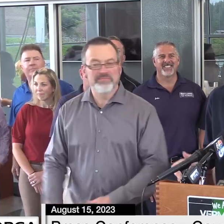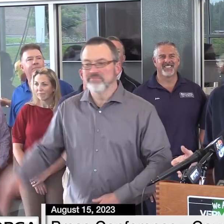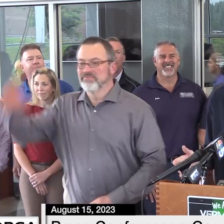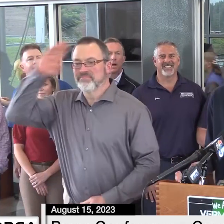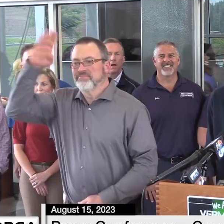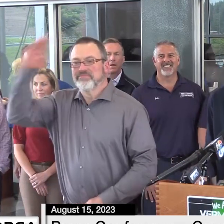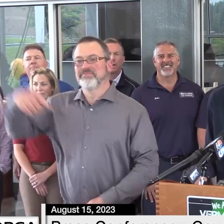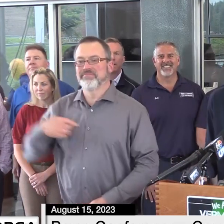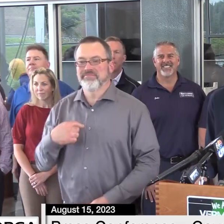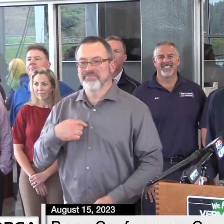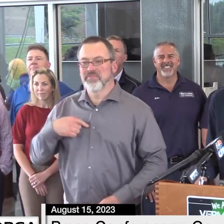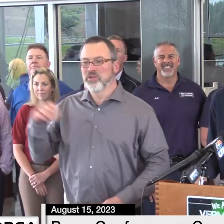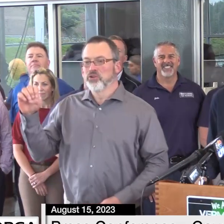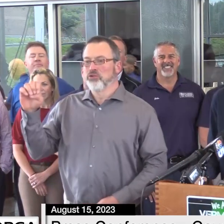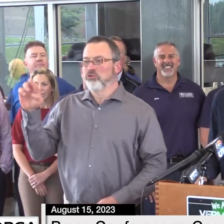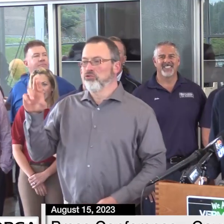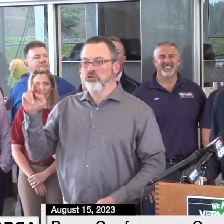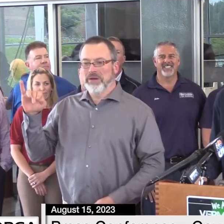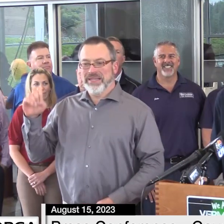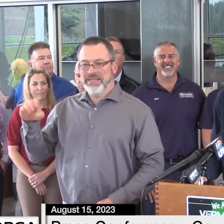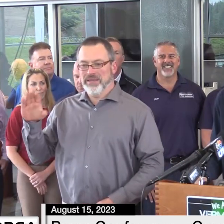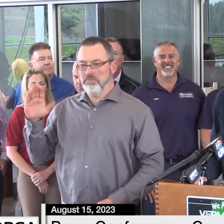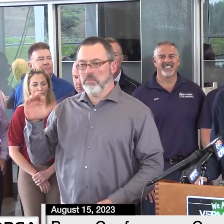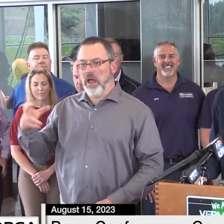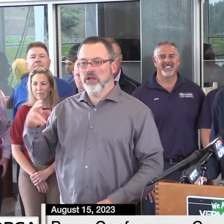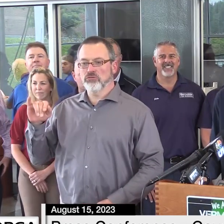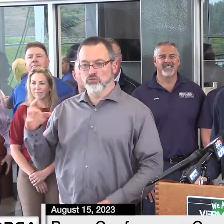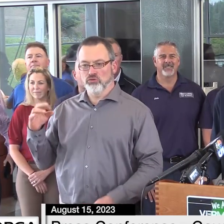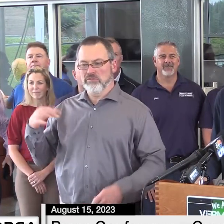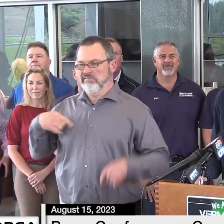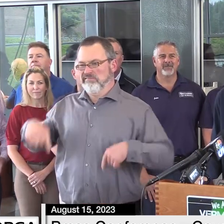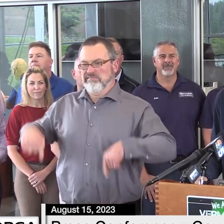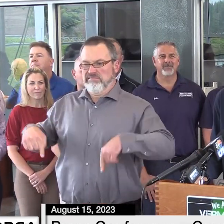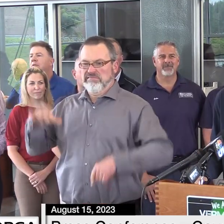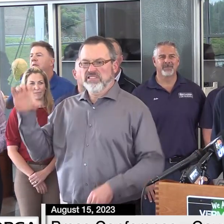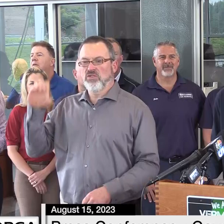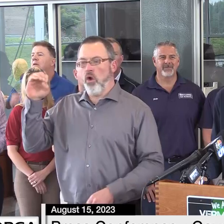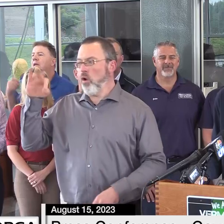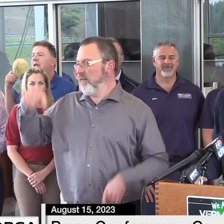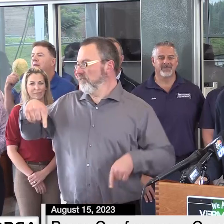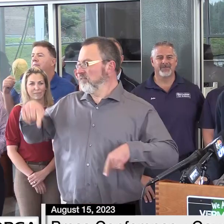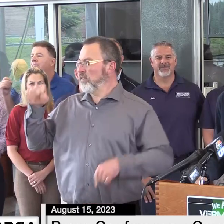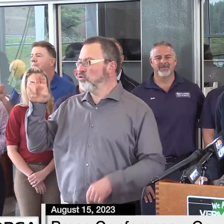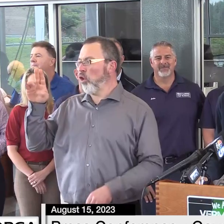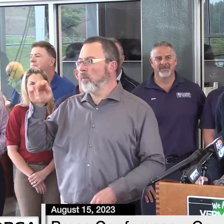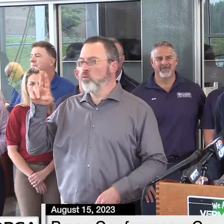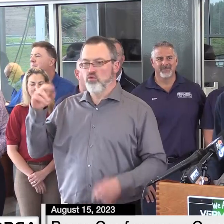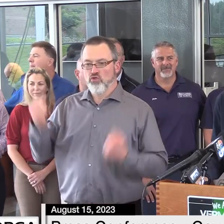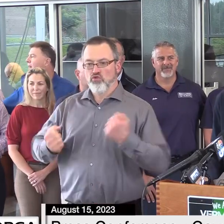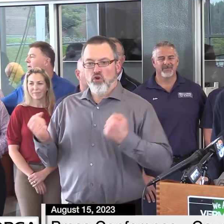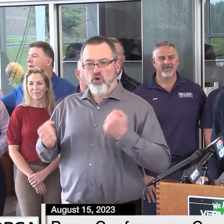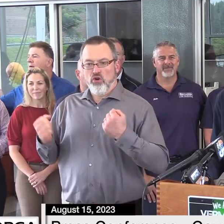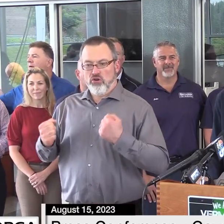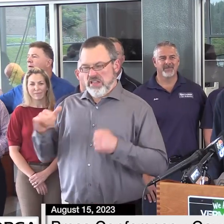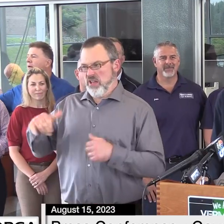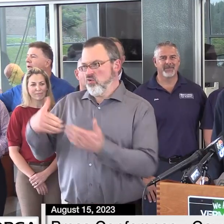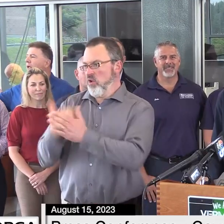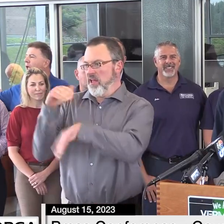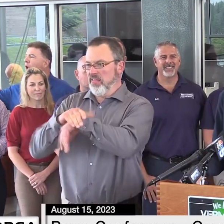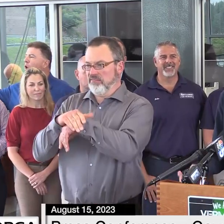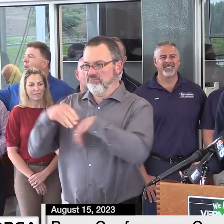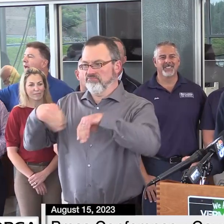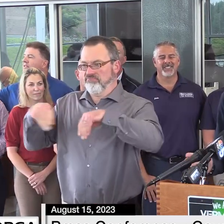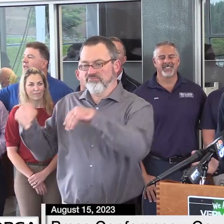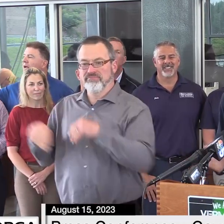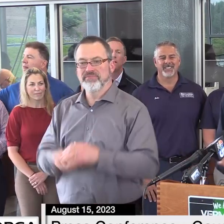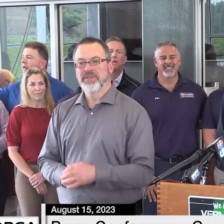My name is Ernie Bock Jr., and I am president and CEO of Subaru of New England. And I